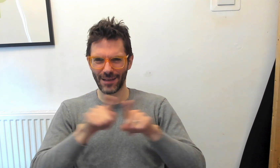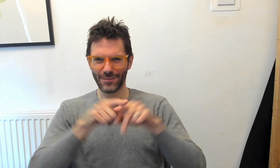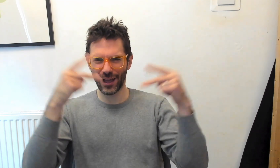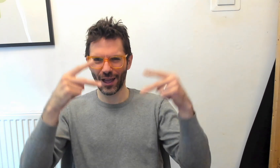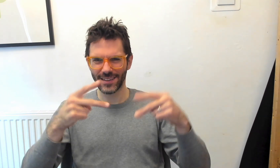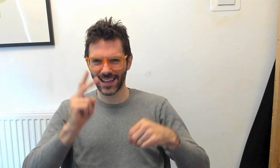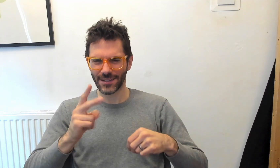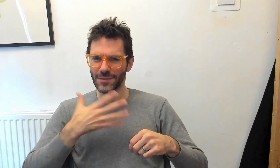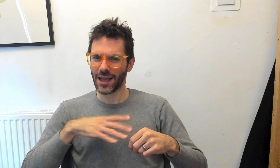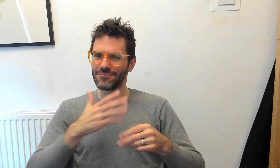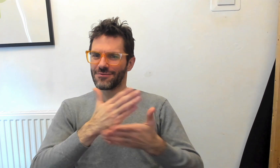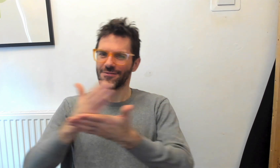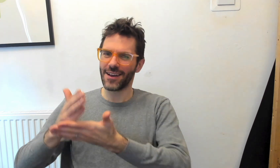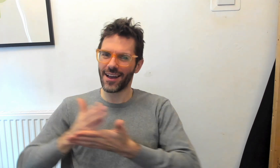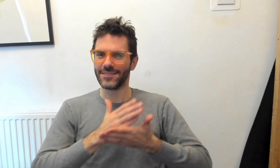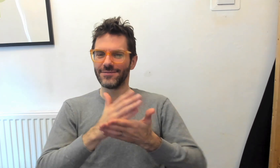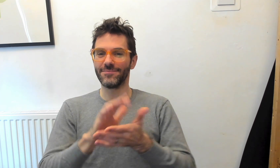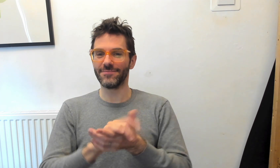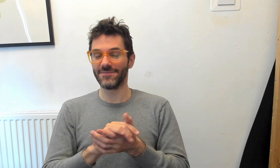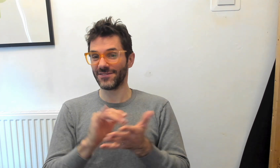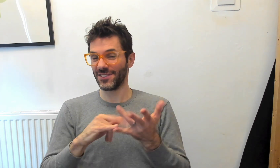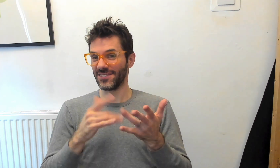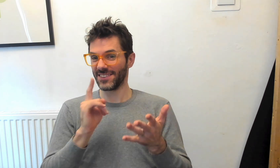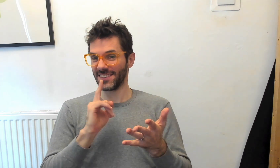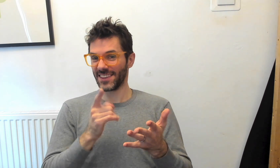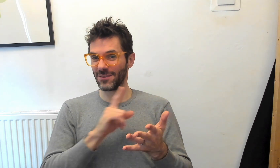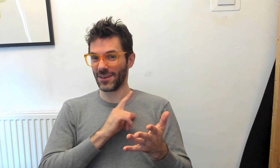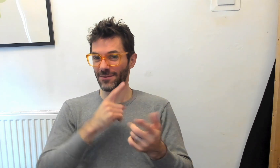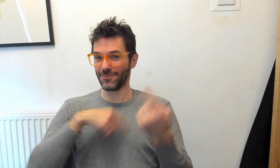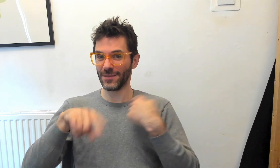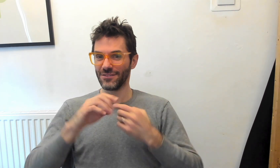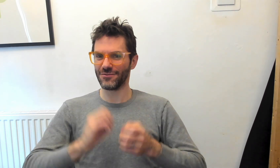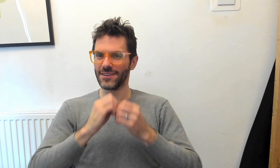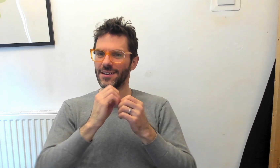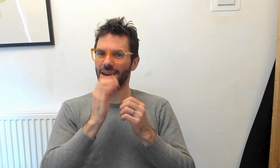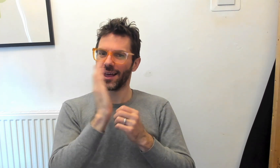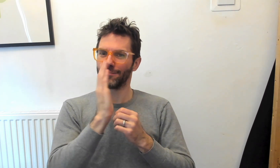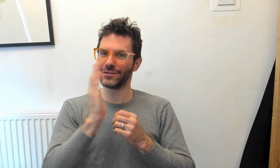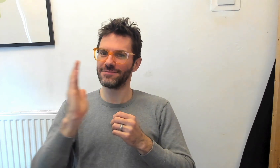and we like to share code, which is why we created a library.